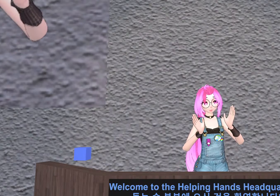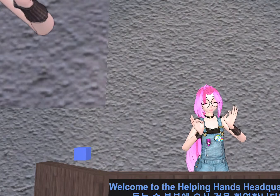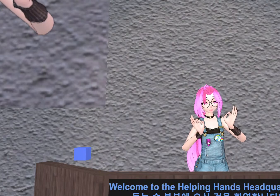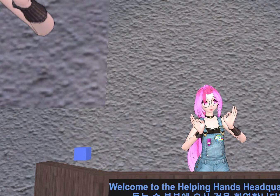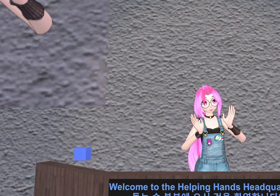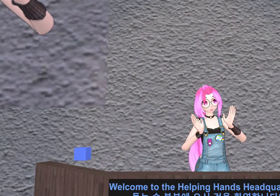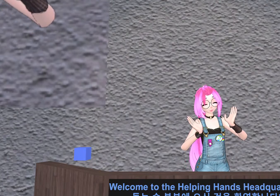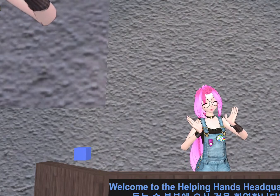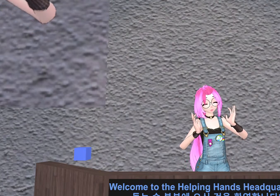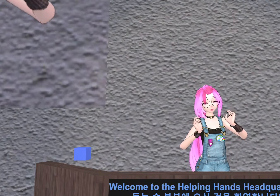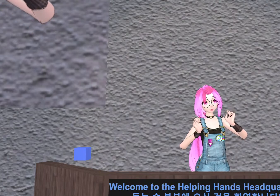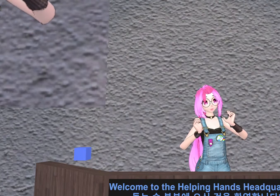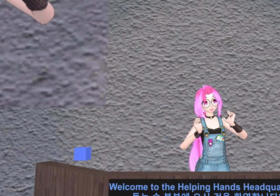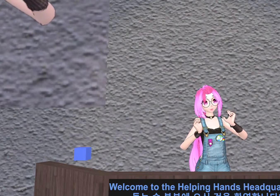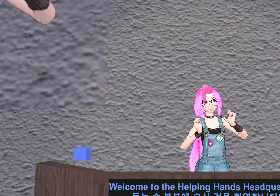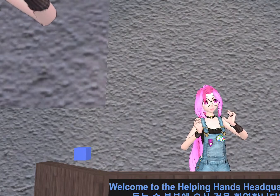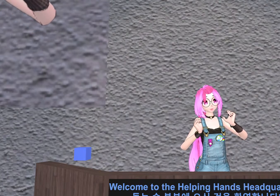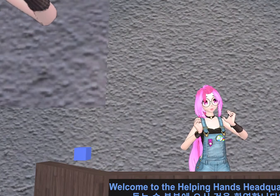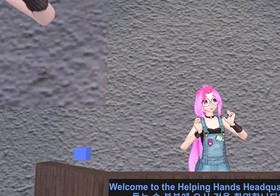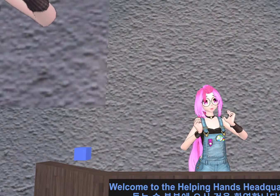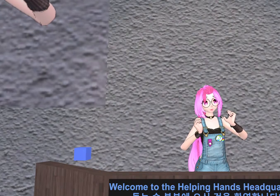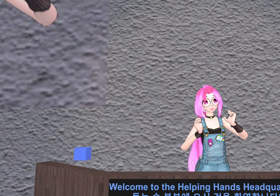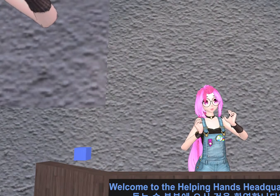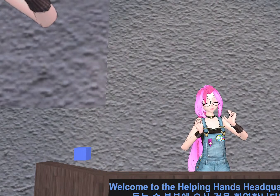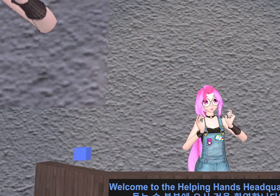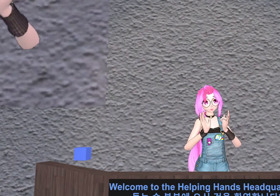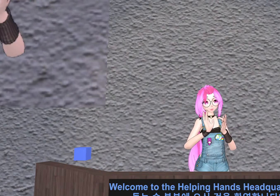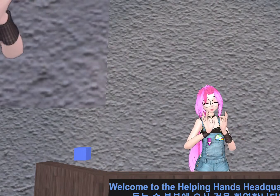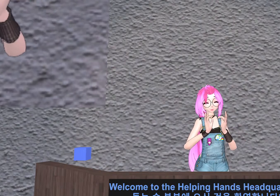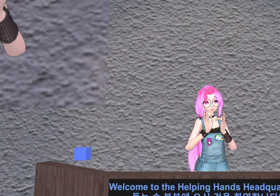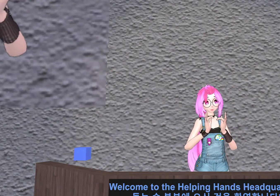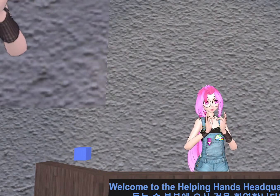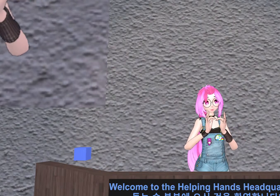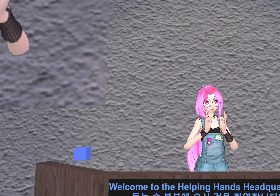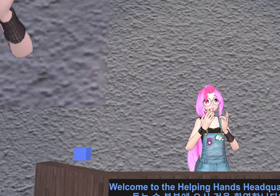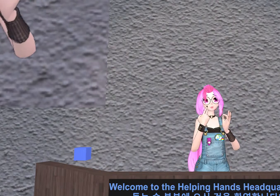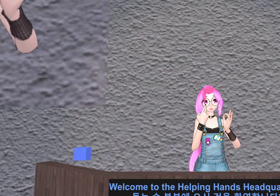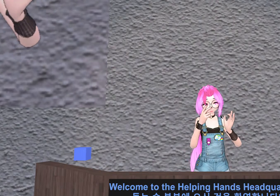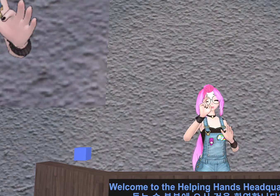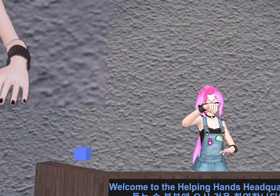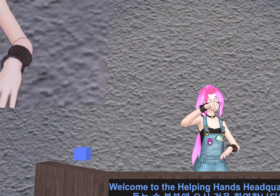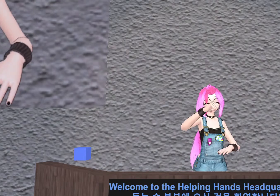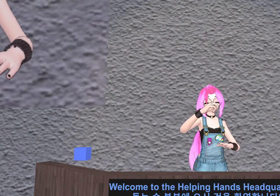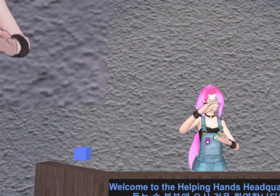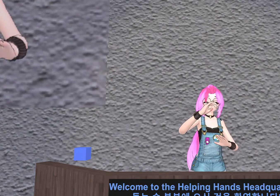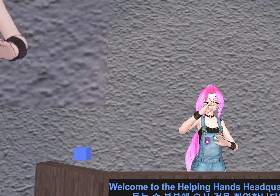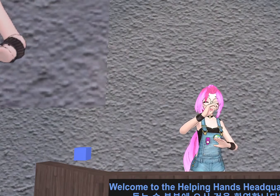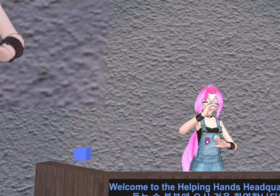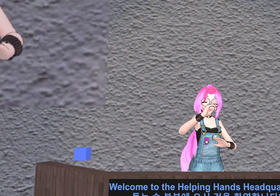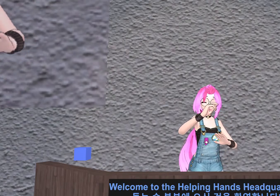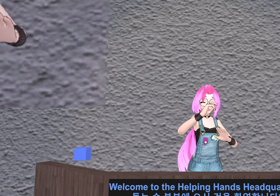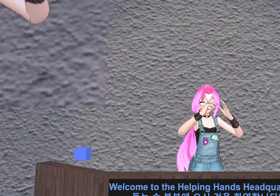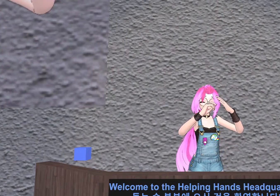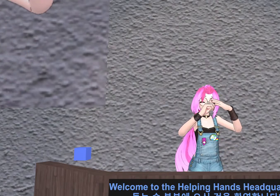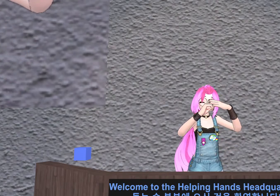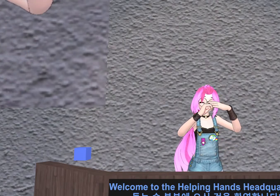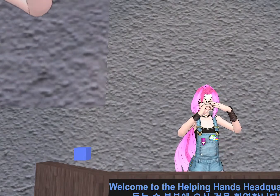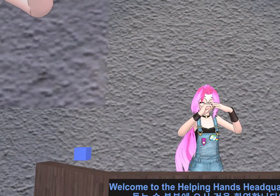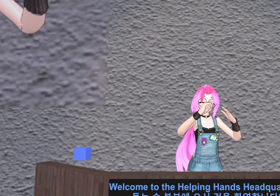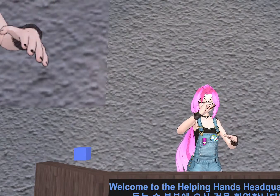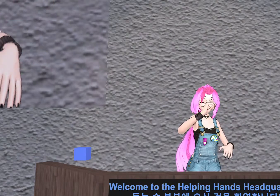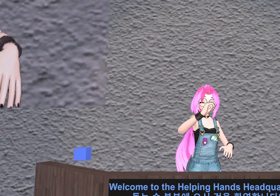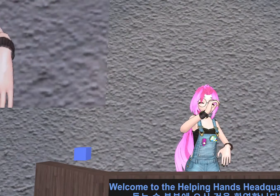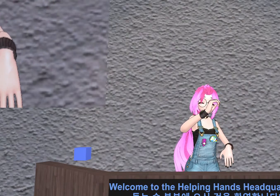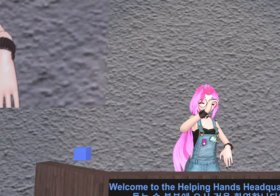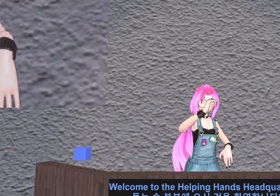Thanks, because I know on internet I saw that they'd use a flattened hoe hand, but it's hard to.